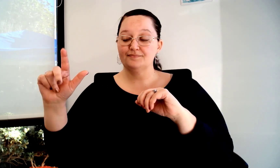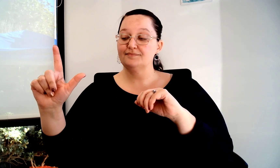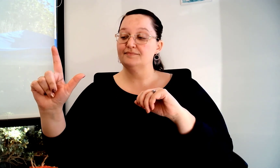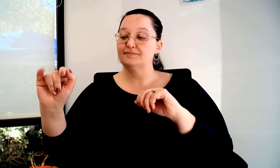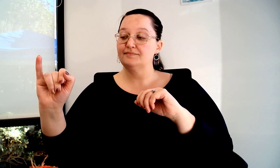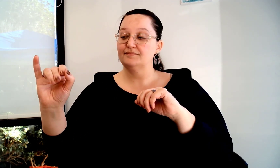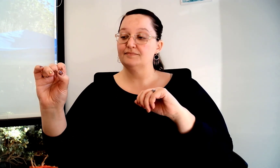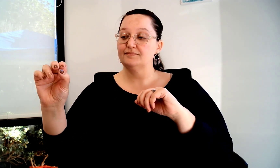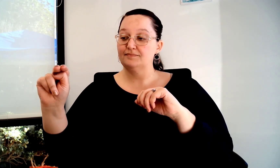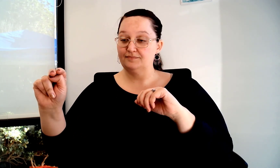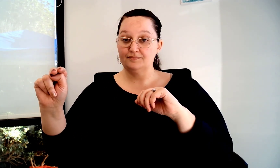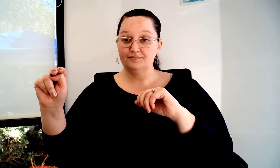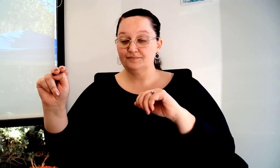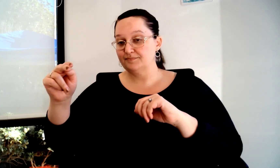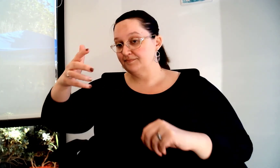33, lion.